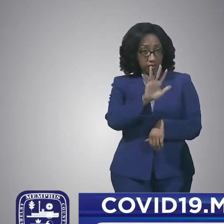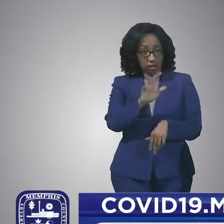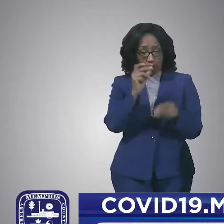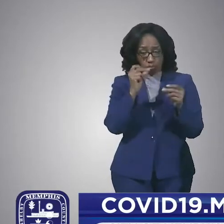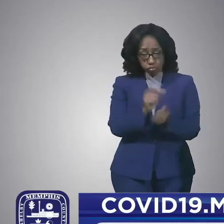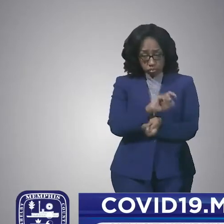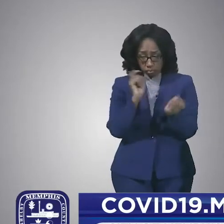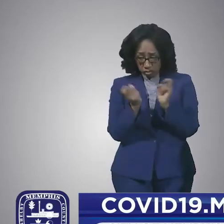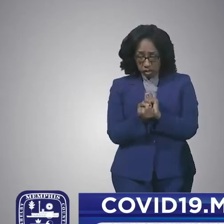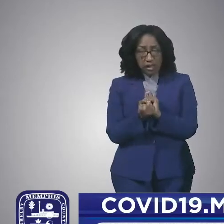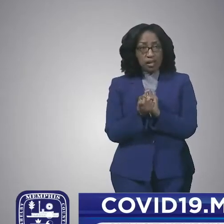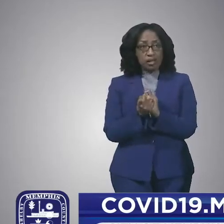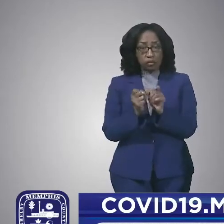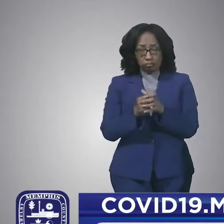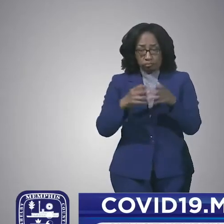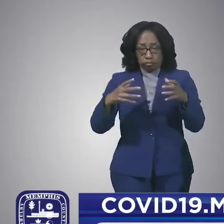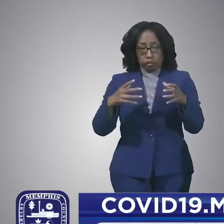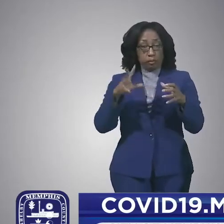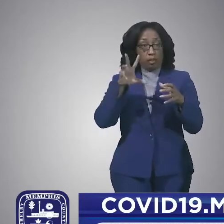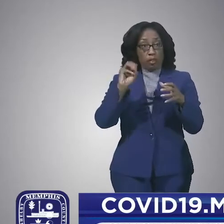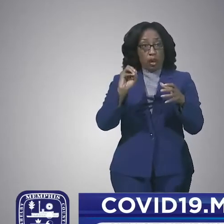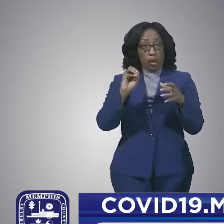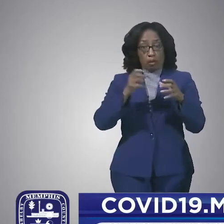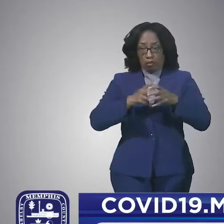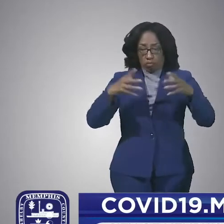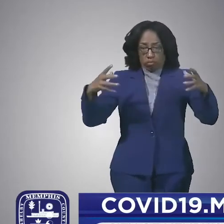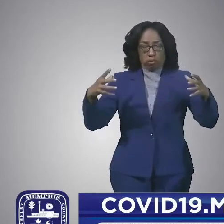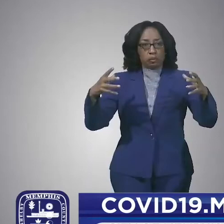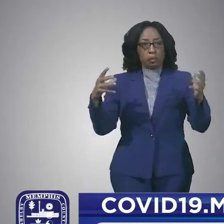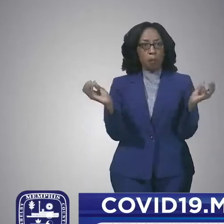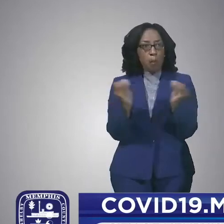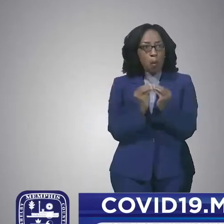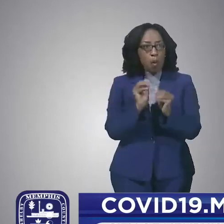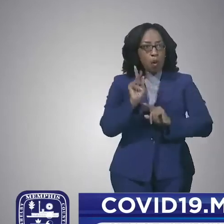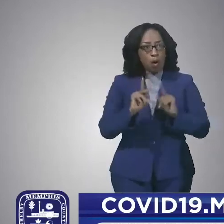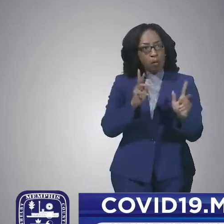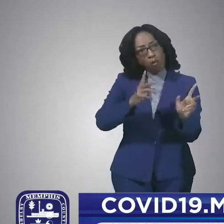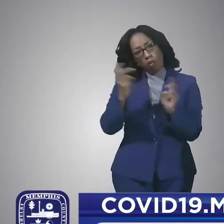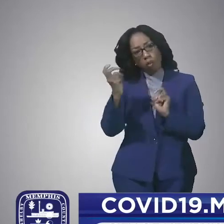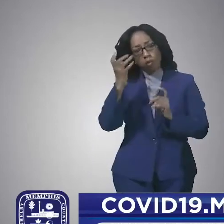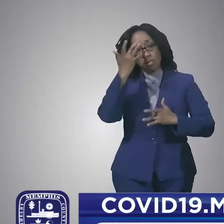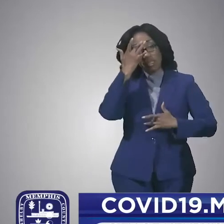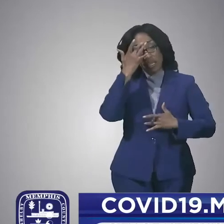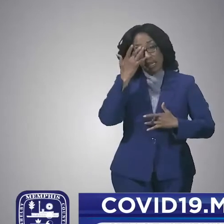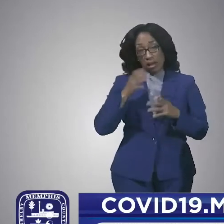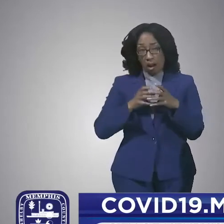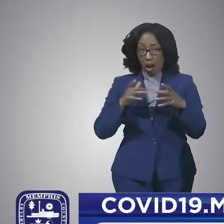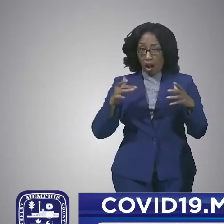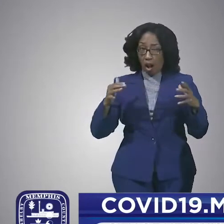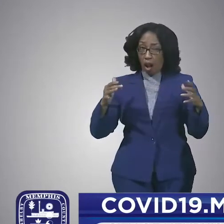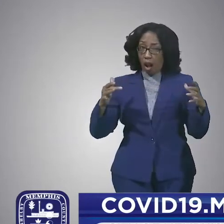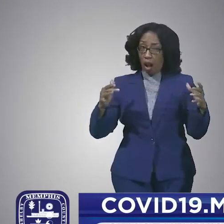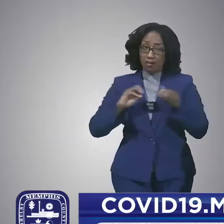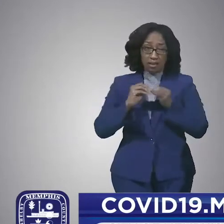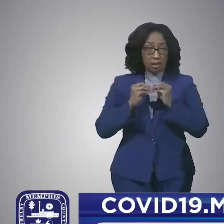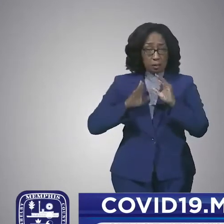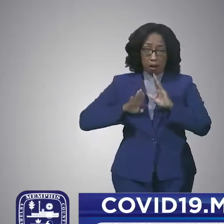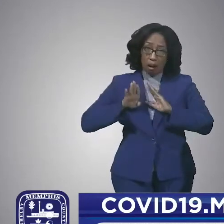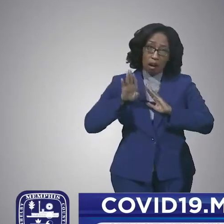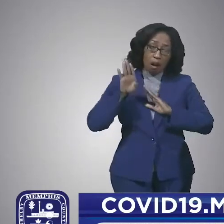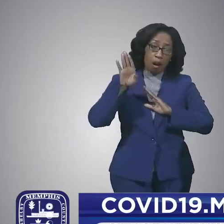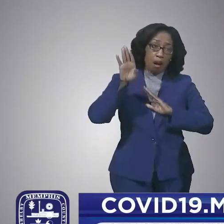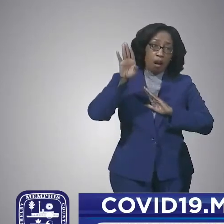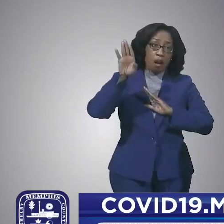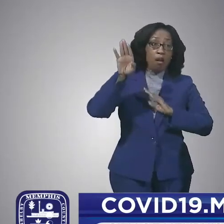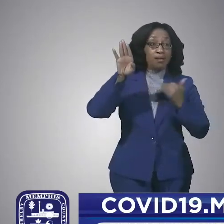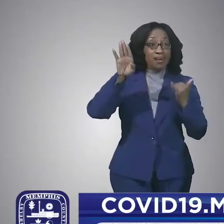turned into 30, and that is what started our upward trajectory to get that very high peak that we just experienced. Now we're coming